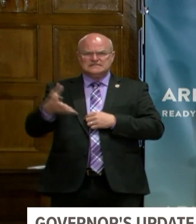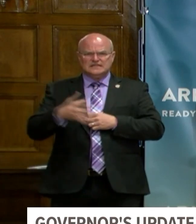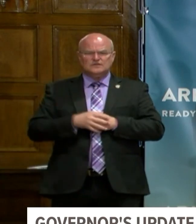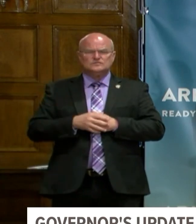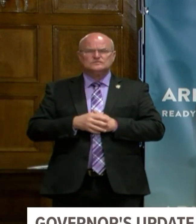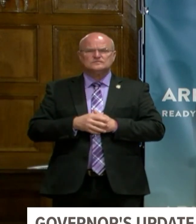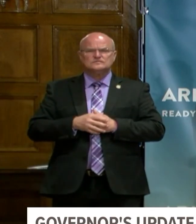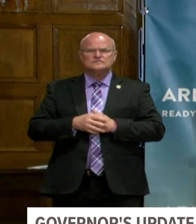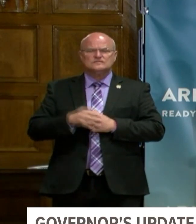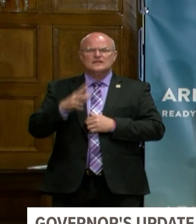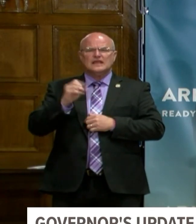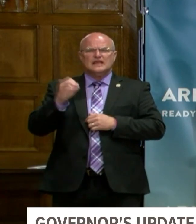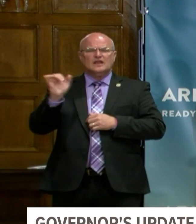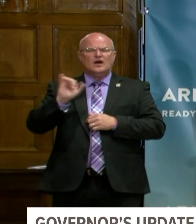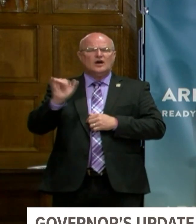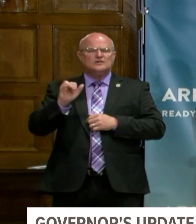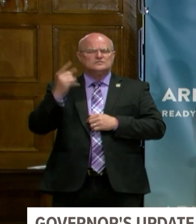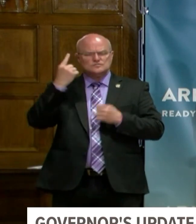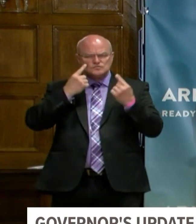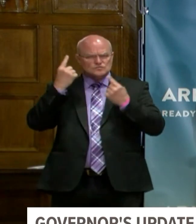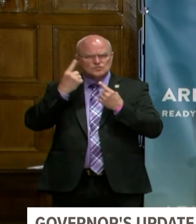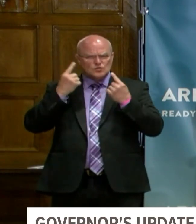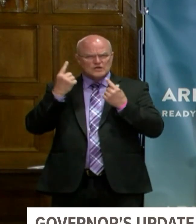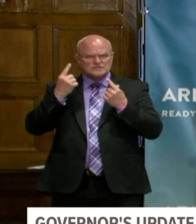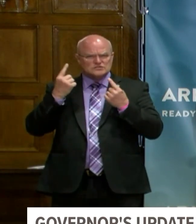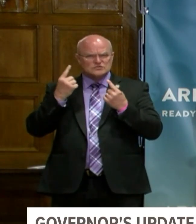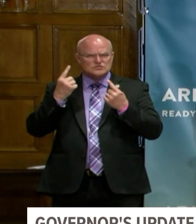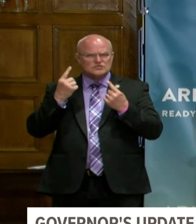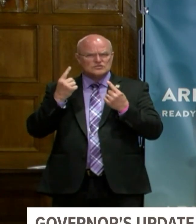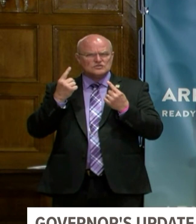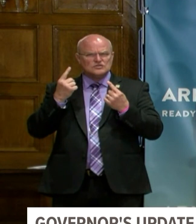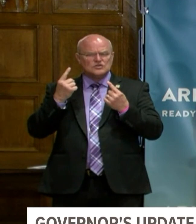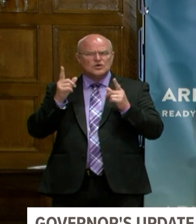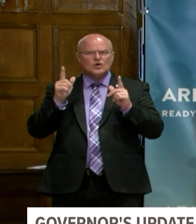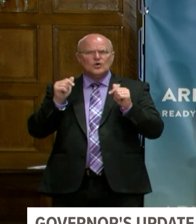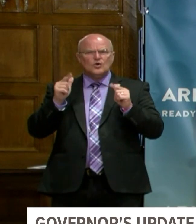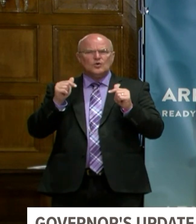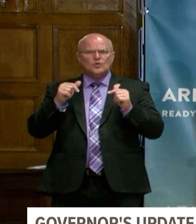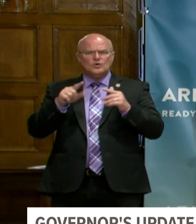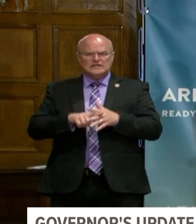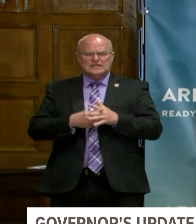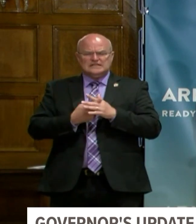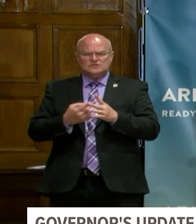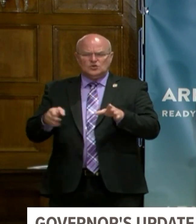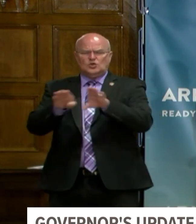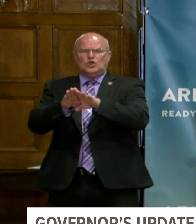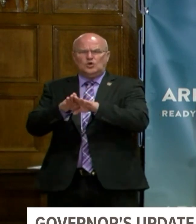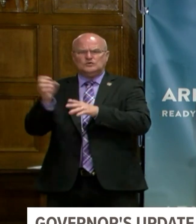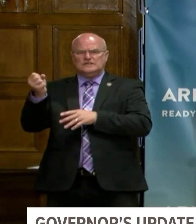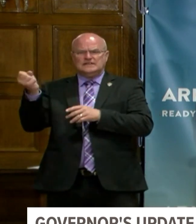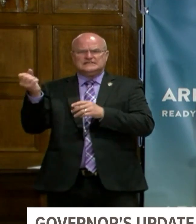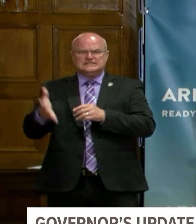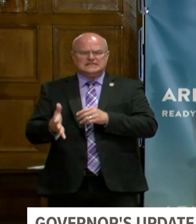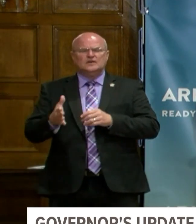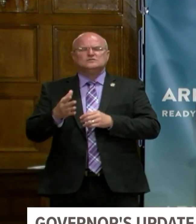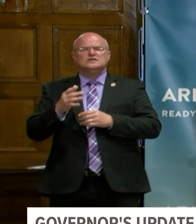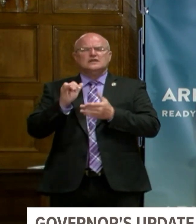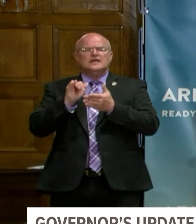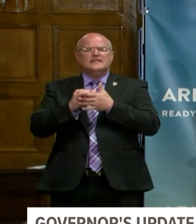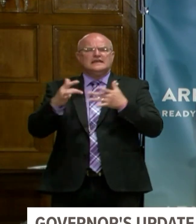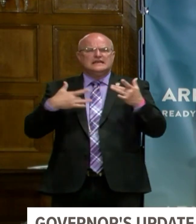casinos? And I also kind of wondered, when you initially closed the casinos, the